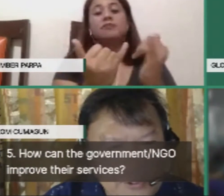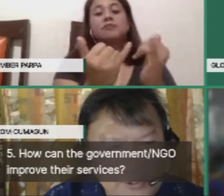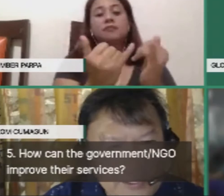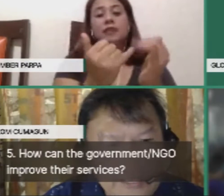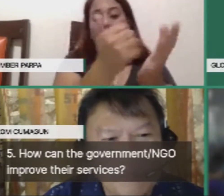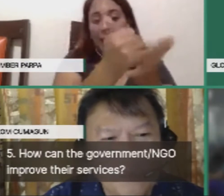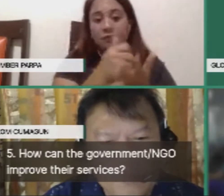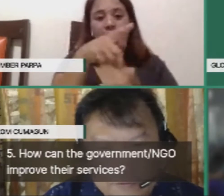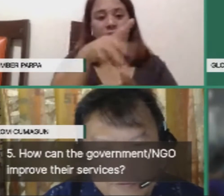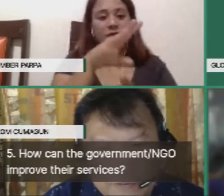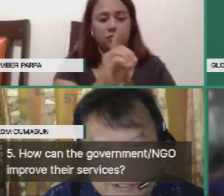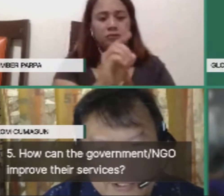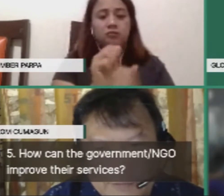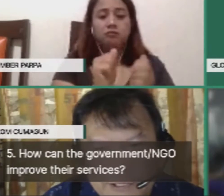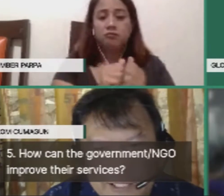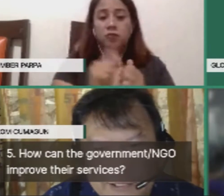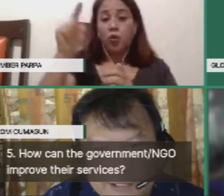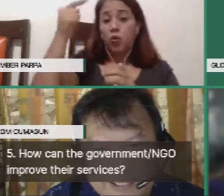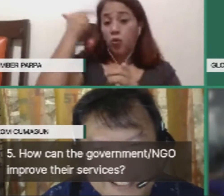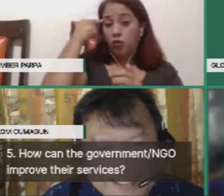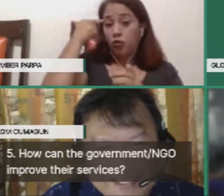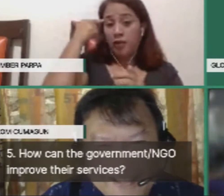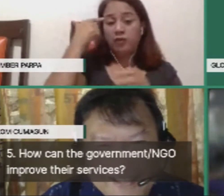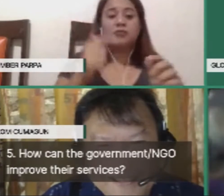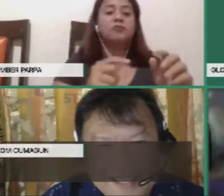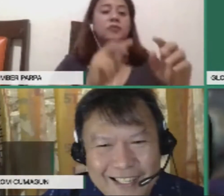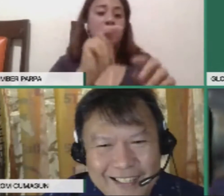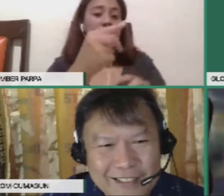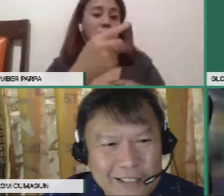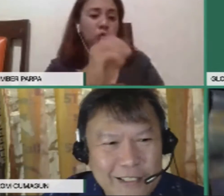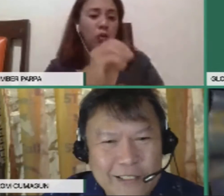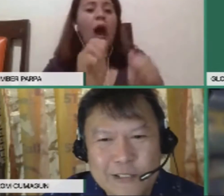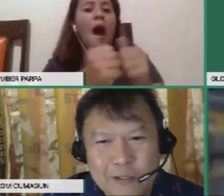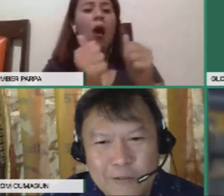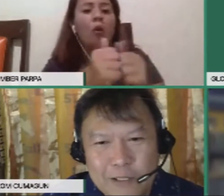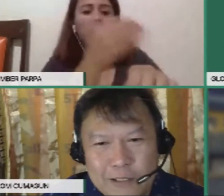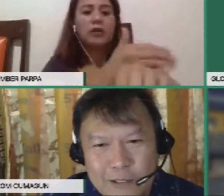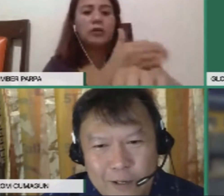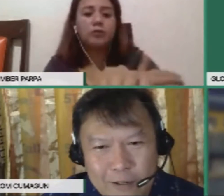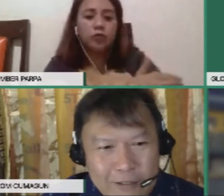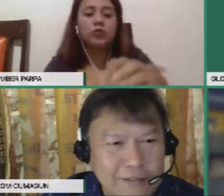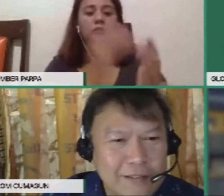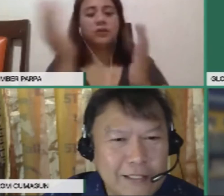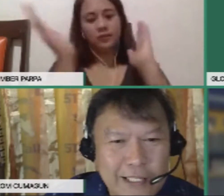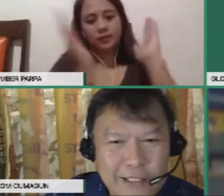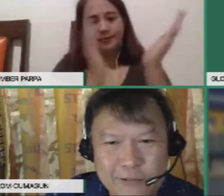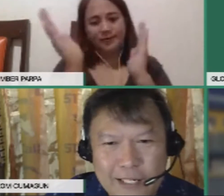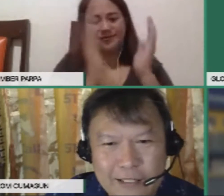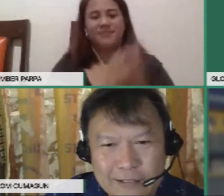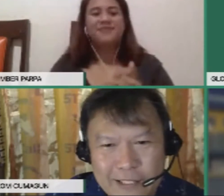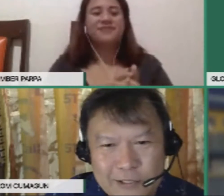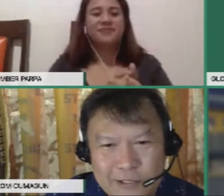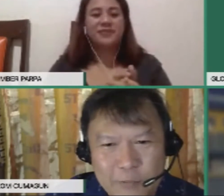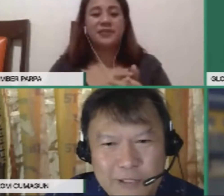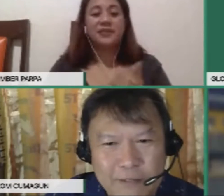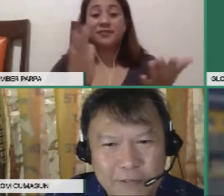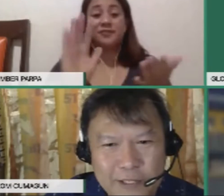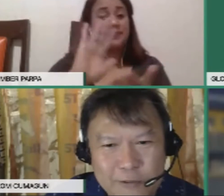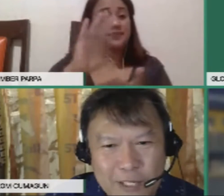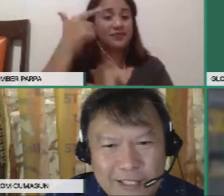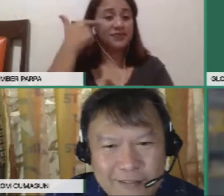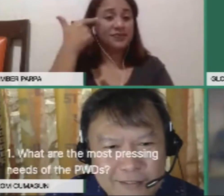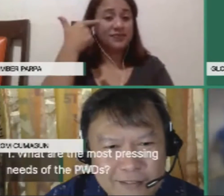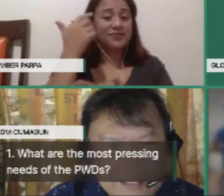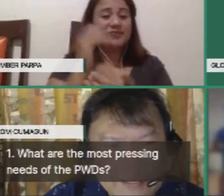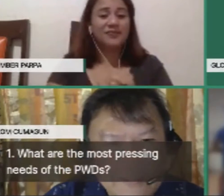NGOs improve their services? Okay, so Glo, let's start with the first